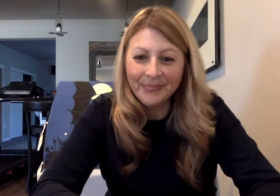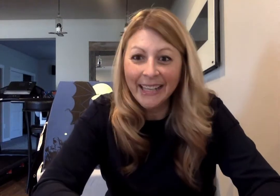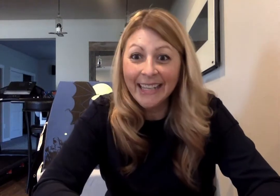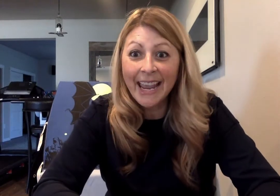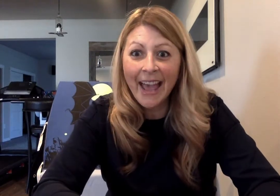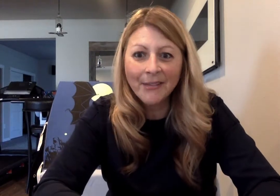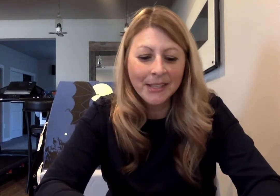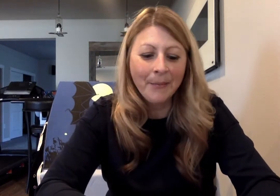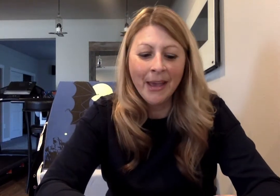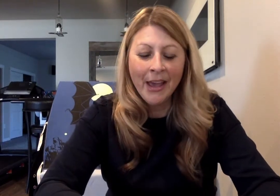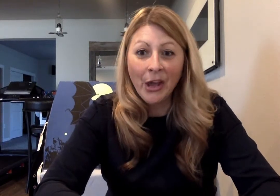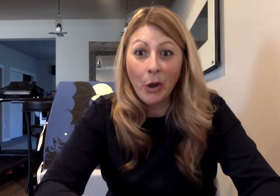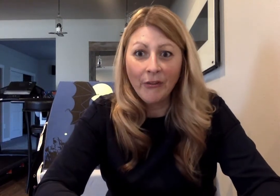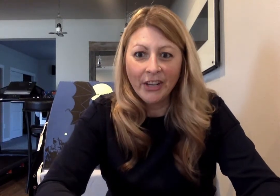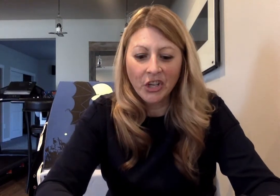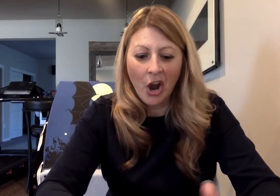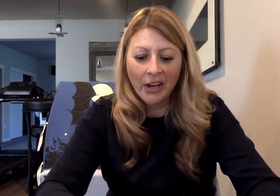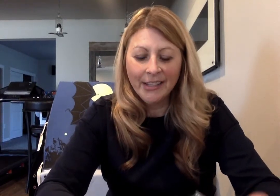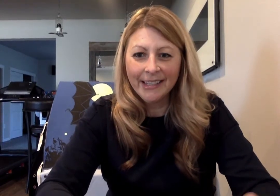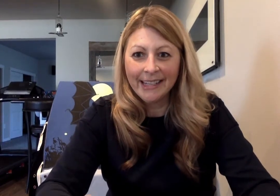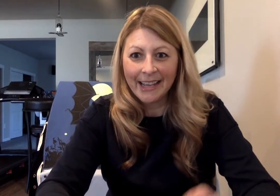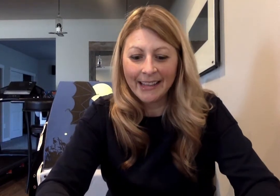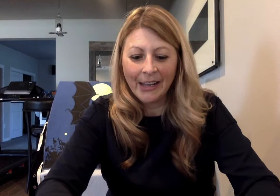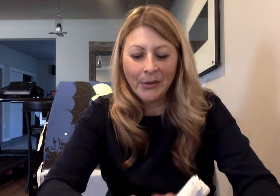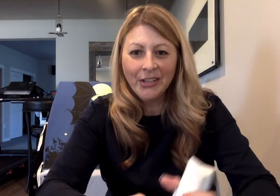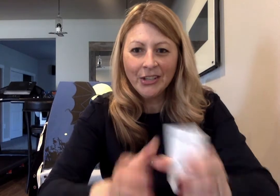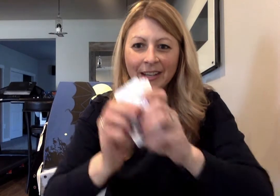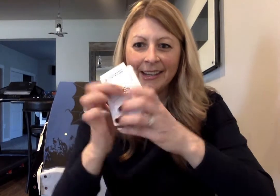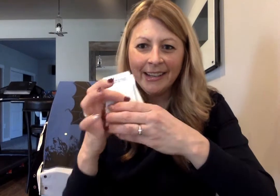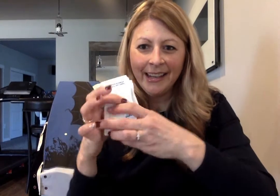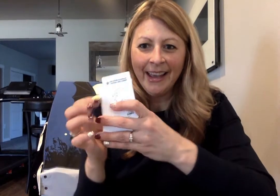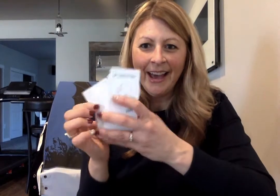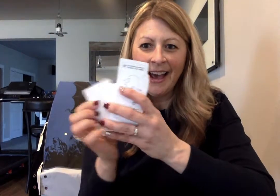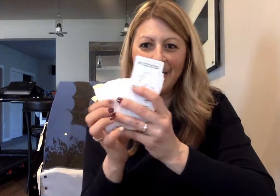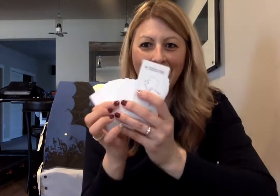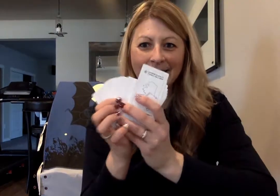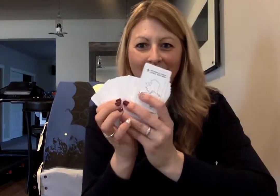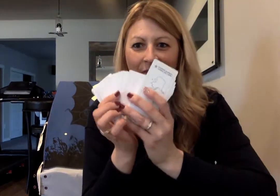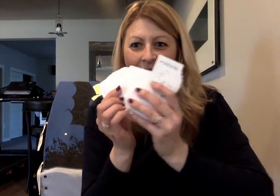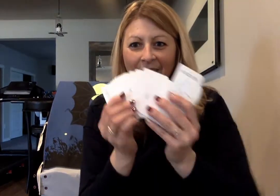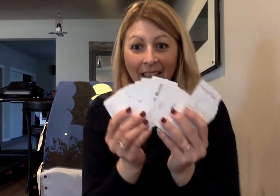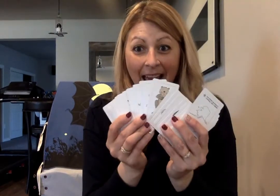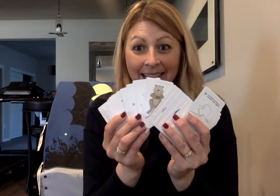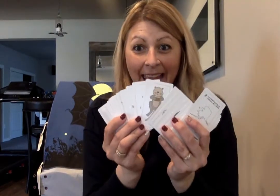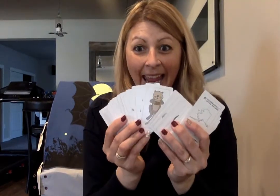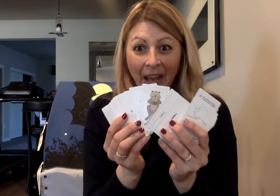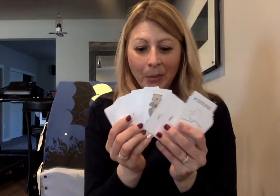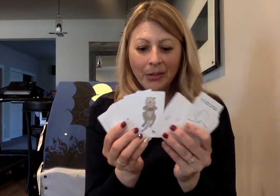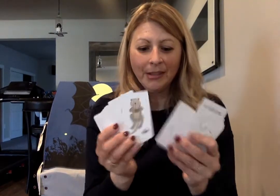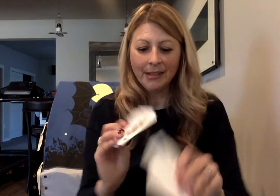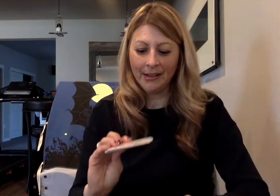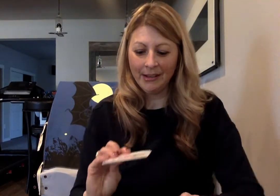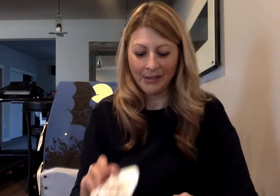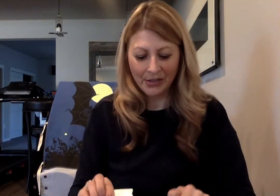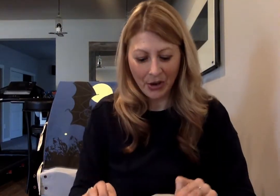is I have some Gofish Cards in sign language based off of Alaska animals.